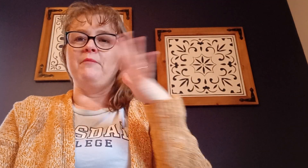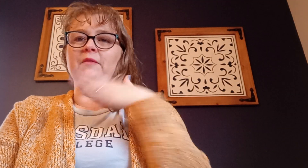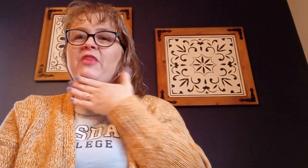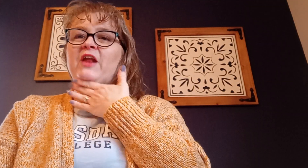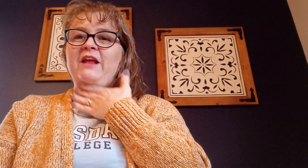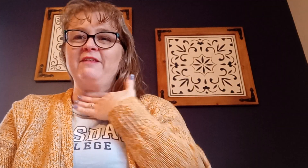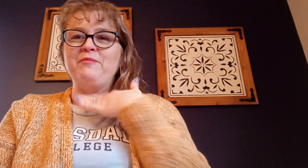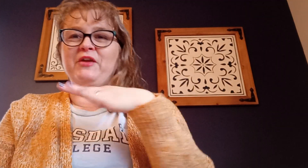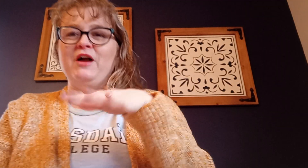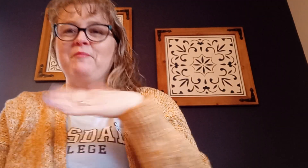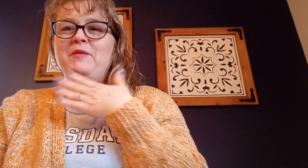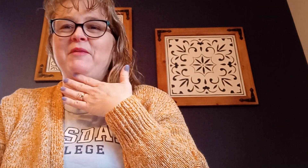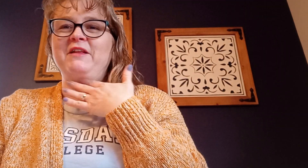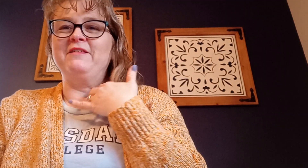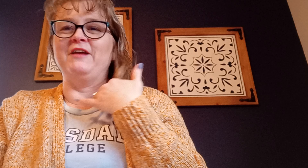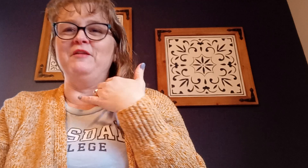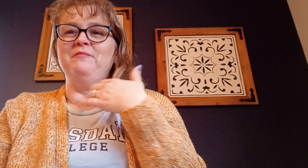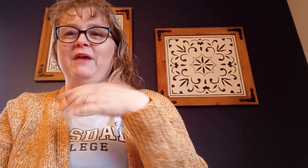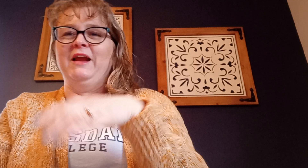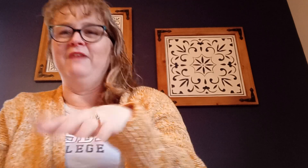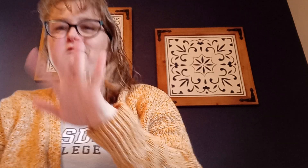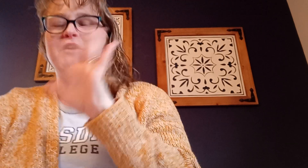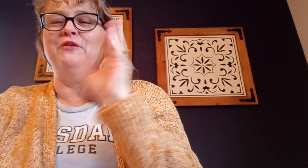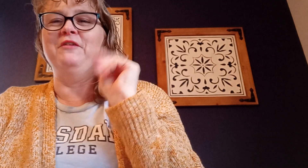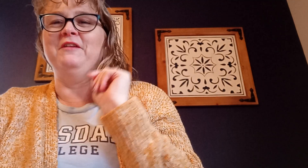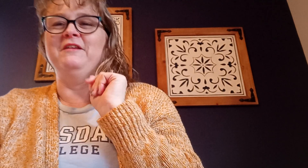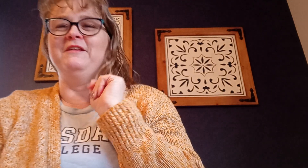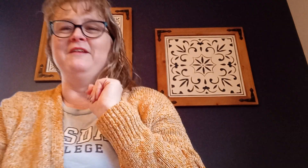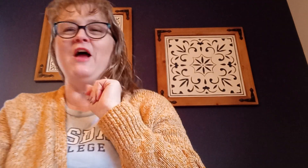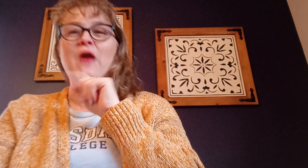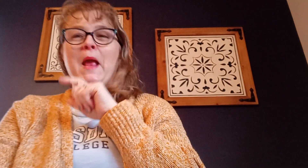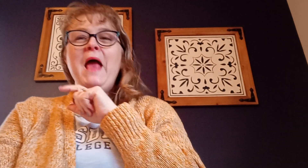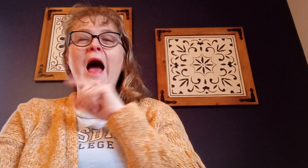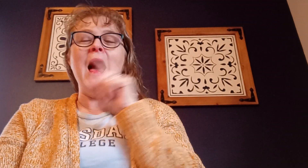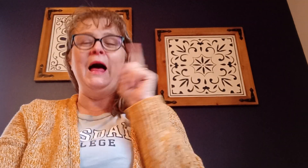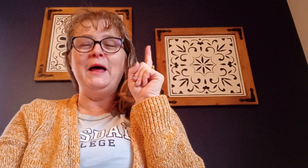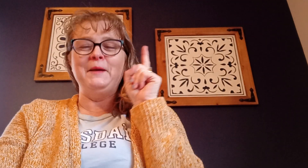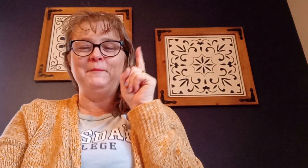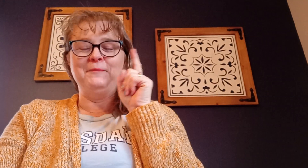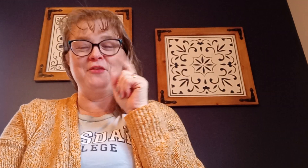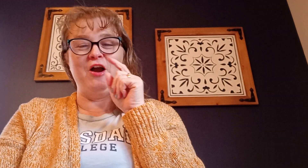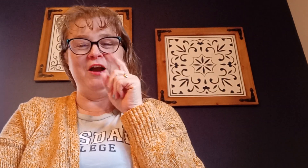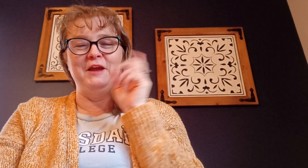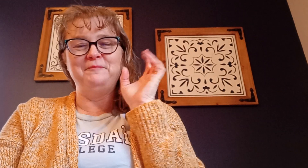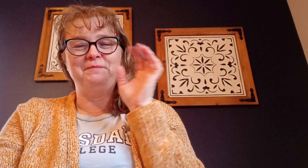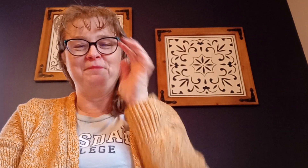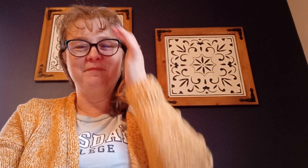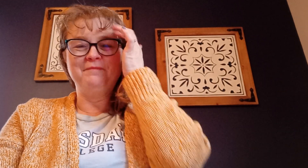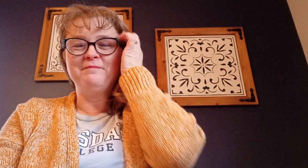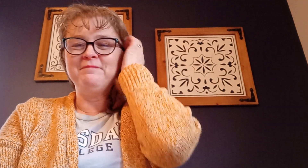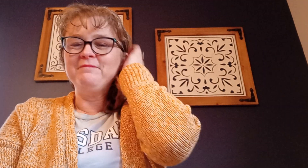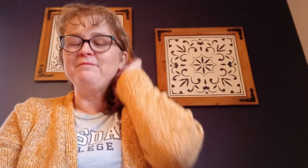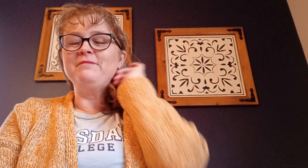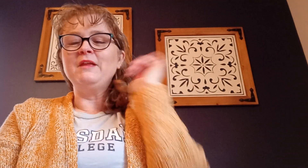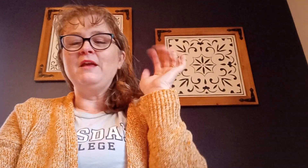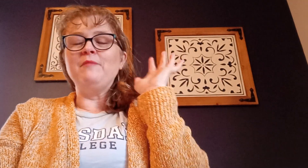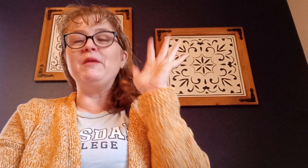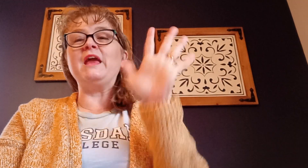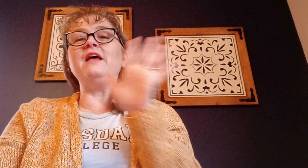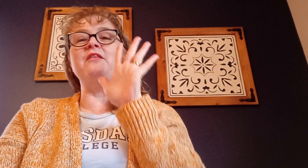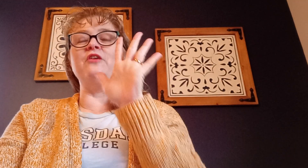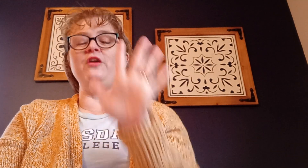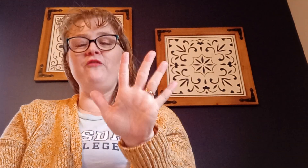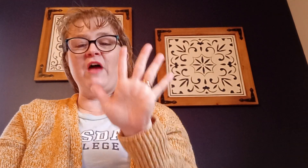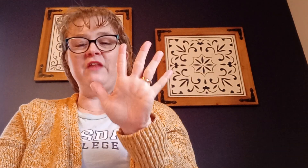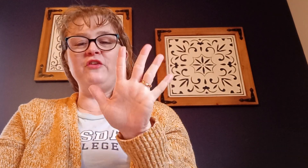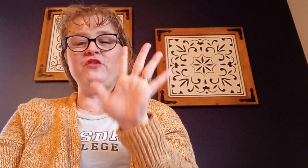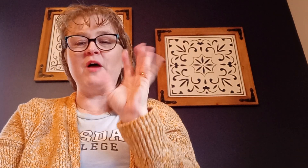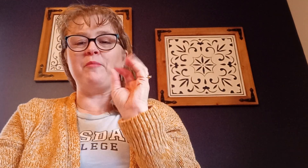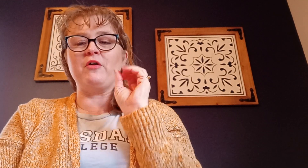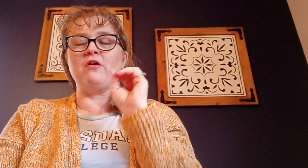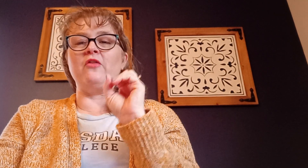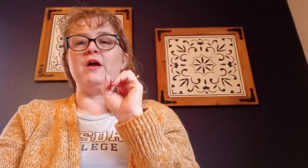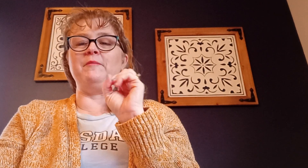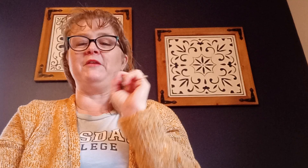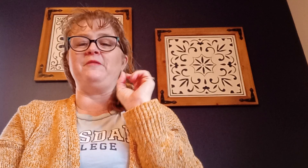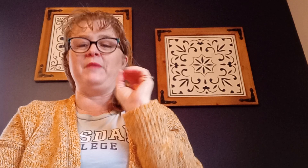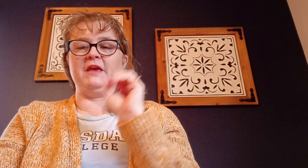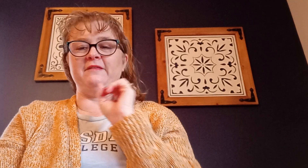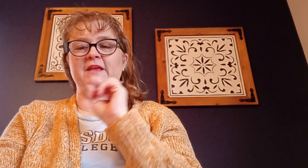I thought I had something on me, but it's on my phone. Okay. Sorry. They're found in the tropical climates because they